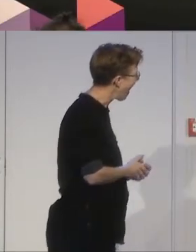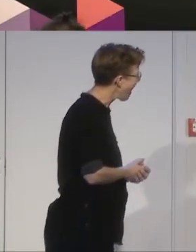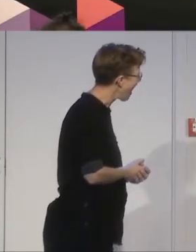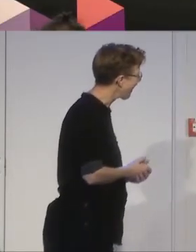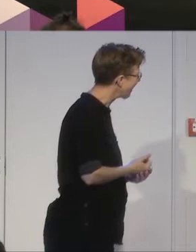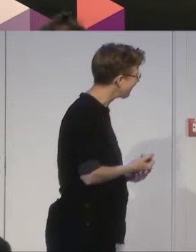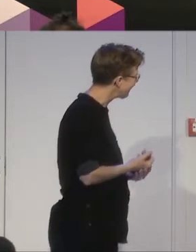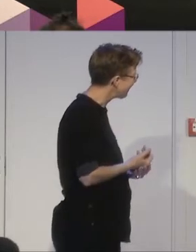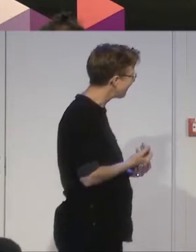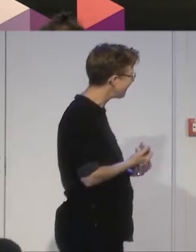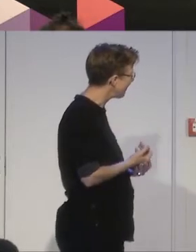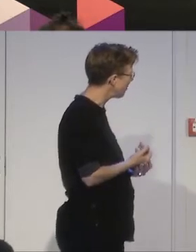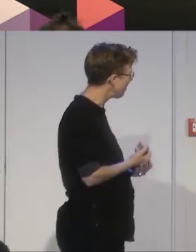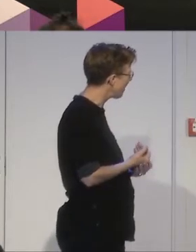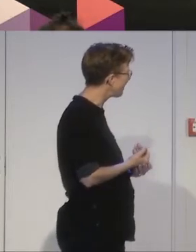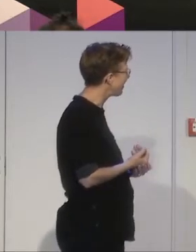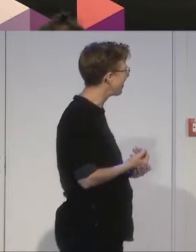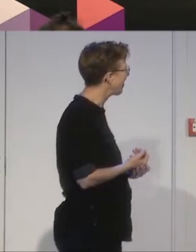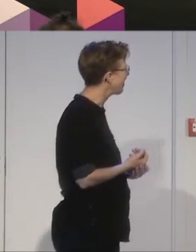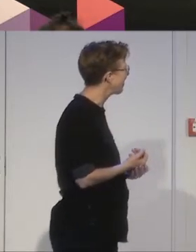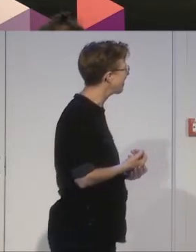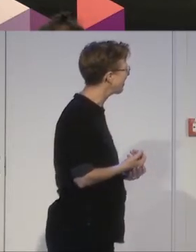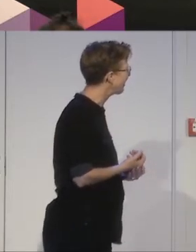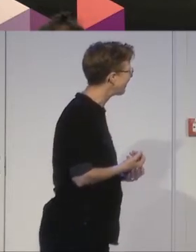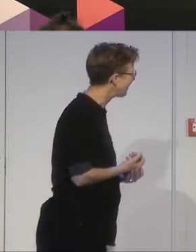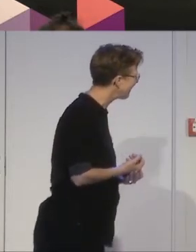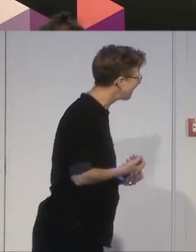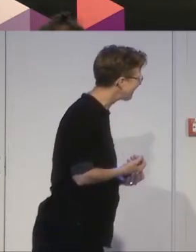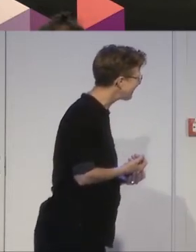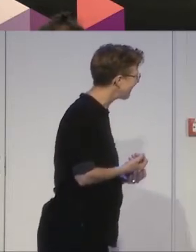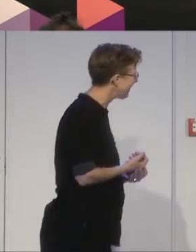I personally don't think so.